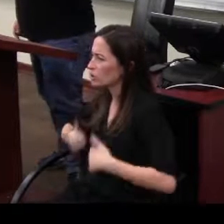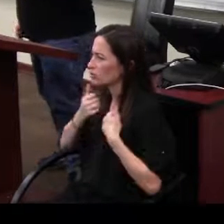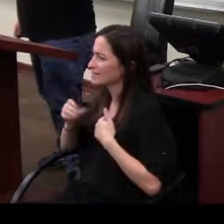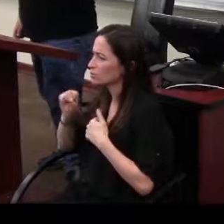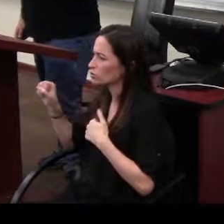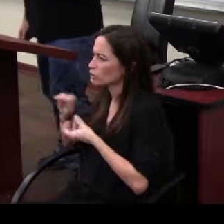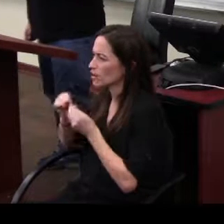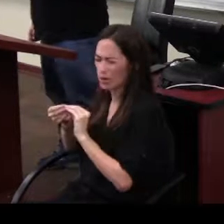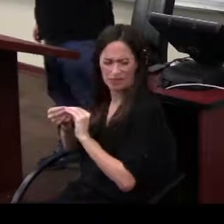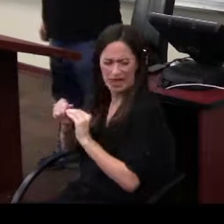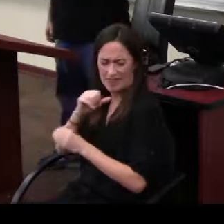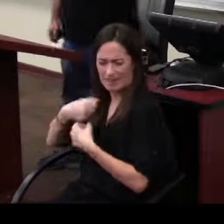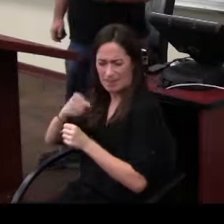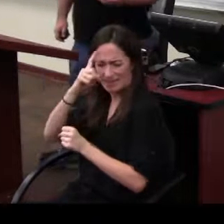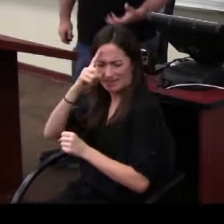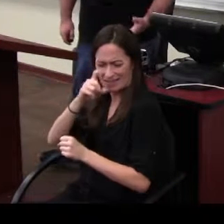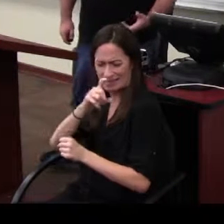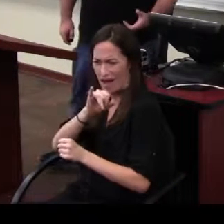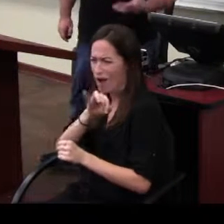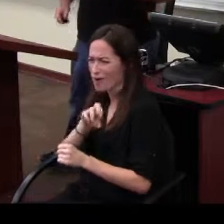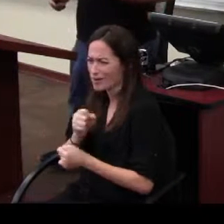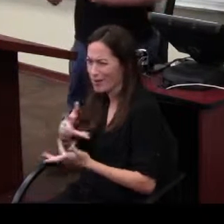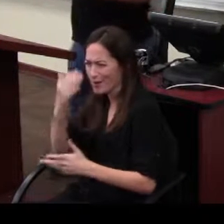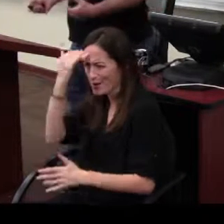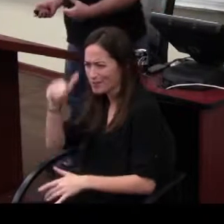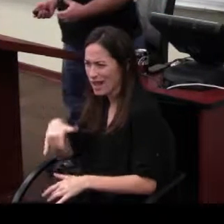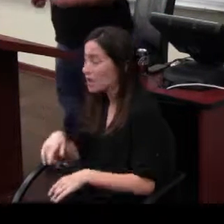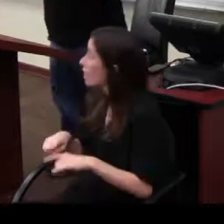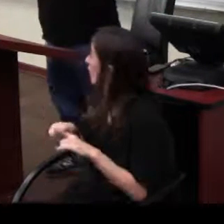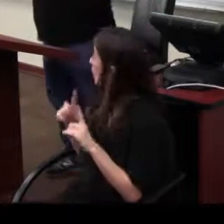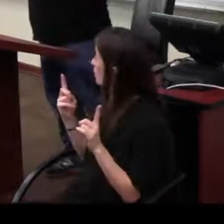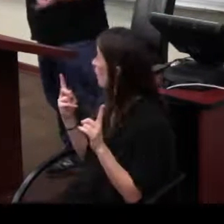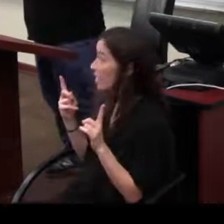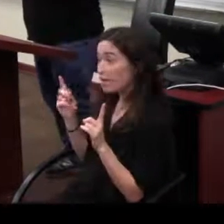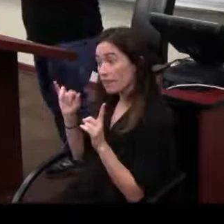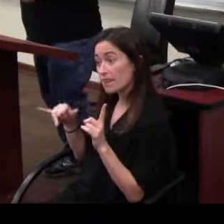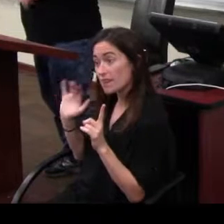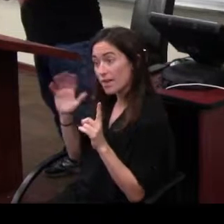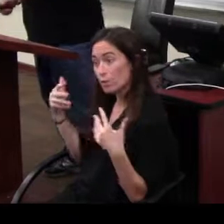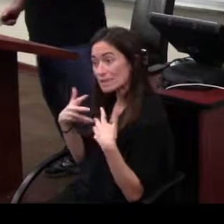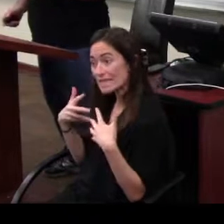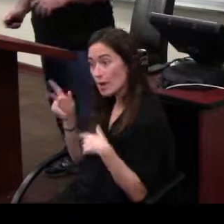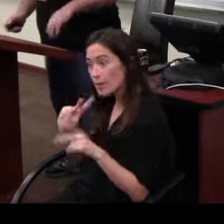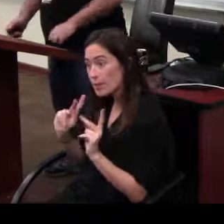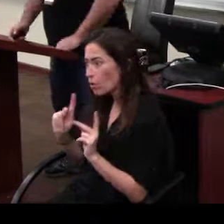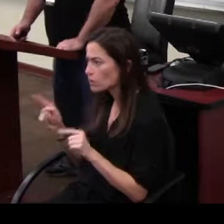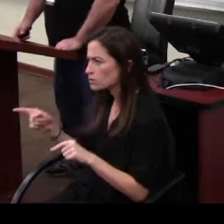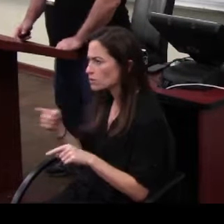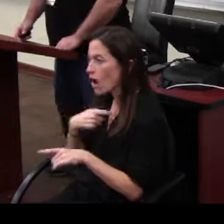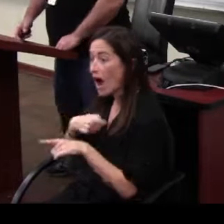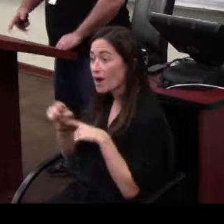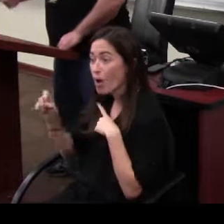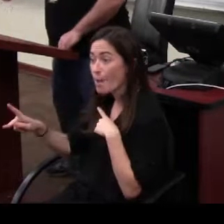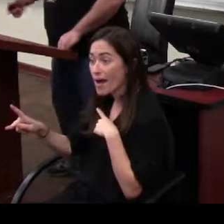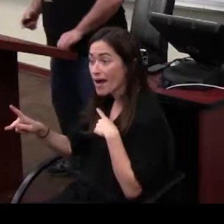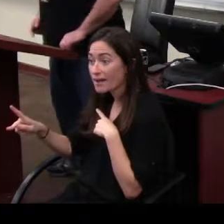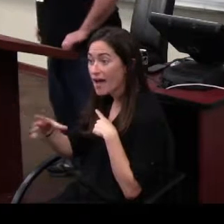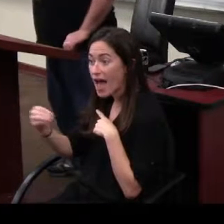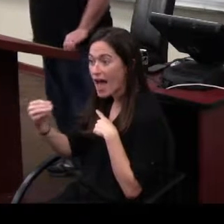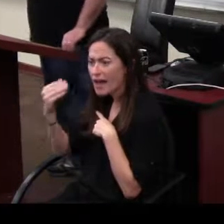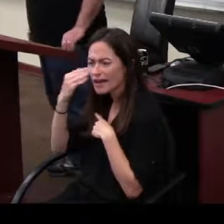know what? It scares people. People that don't know get scared when they get these kind of messages. Call back, right? Right?